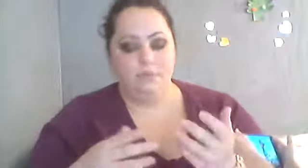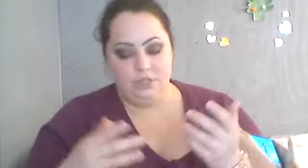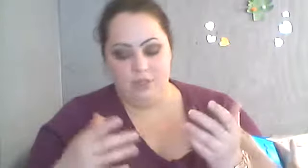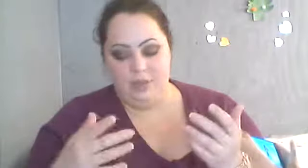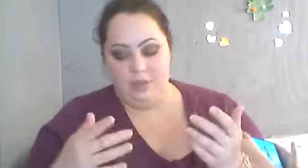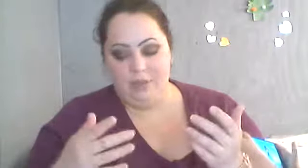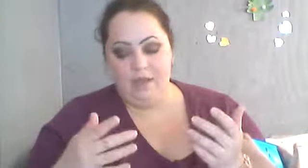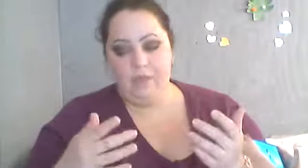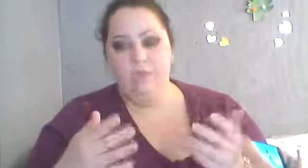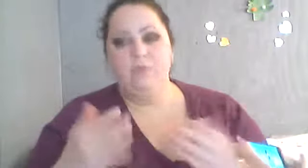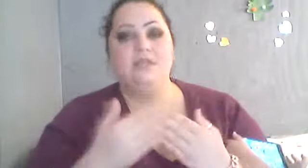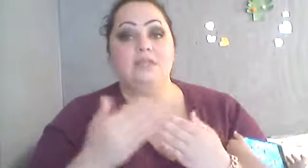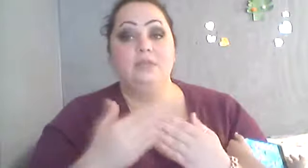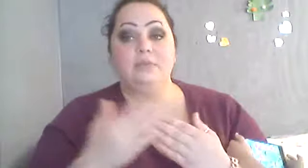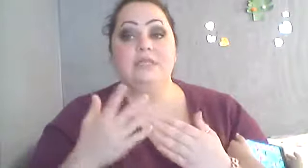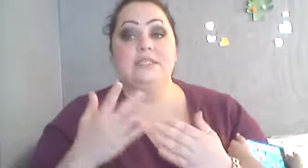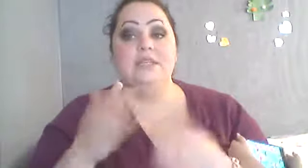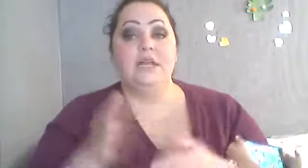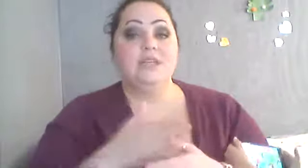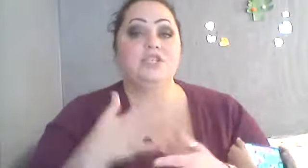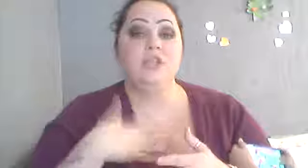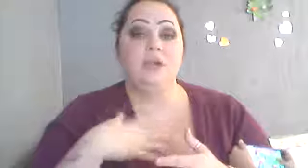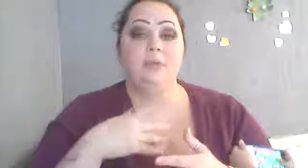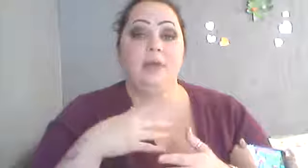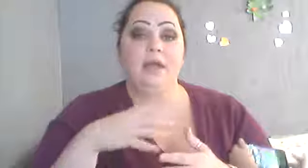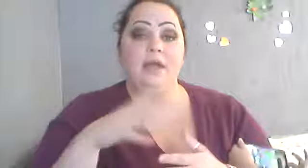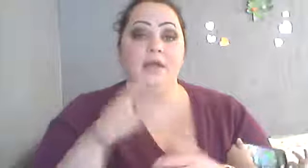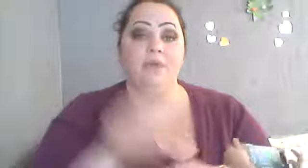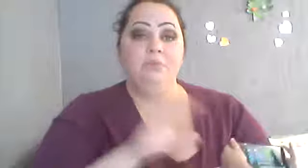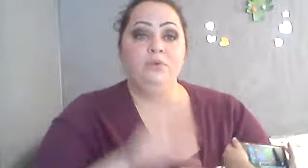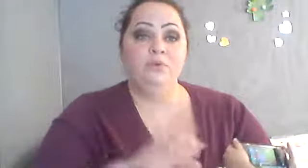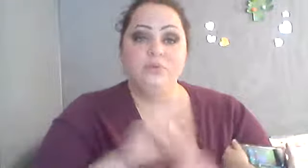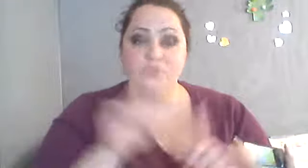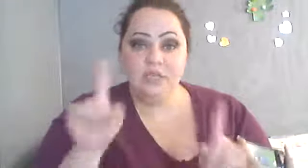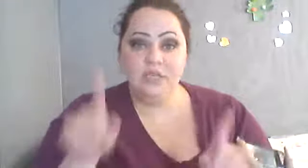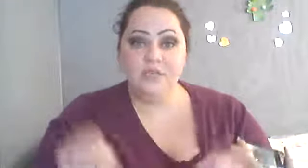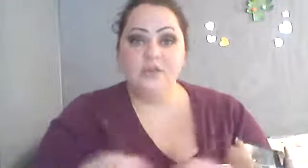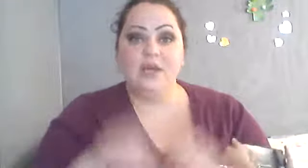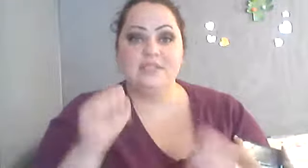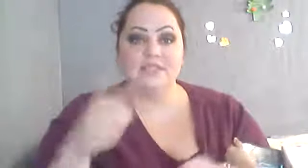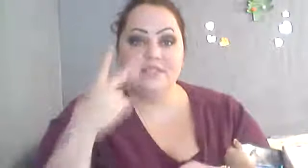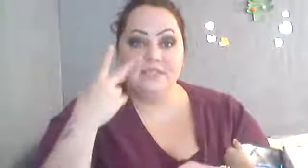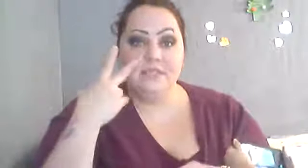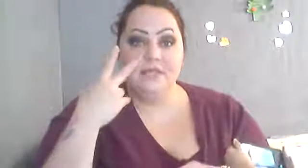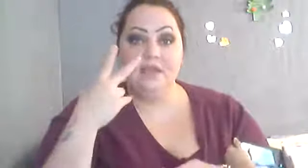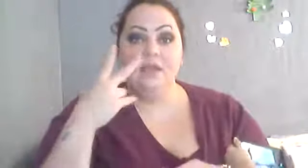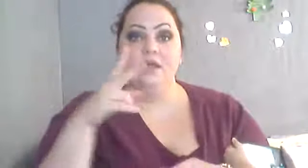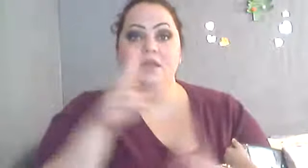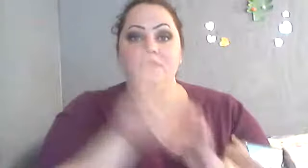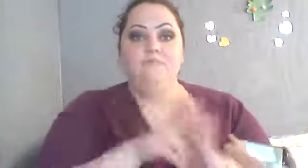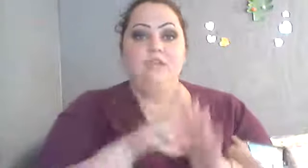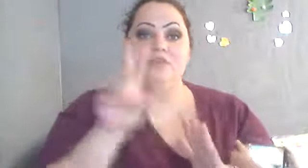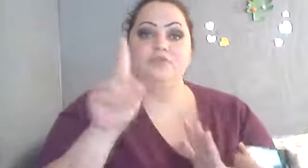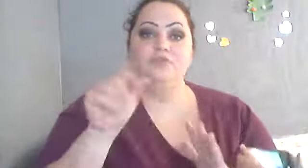So that way it will be easier because then I can share my computer screen. You guys can see the videos from